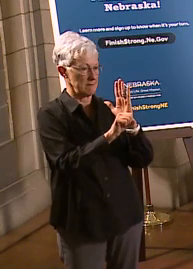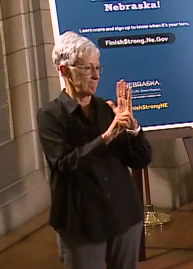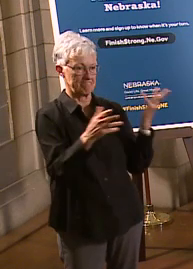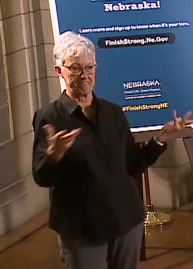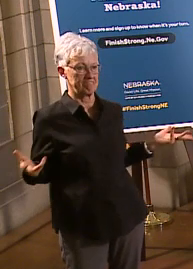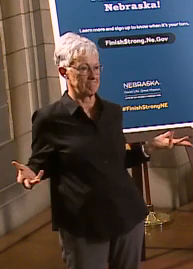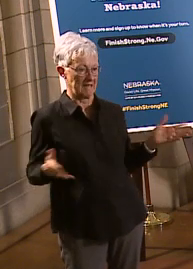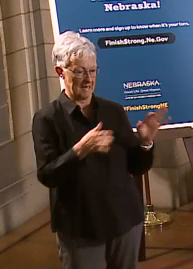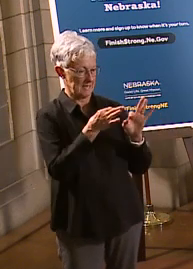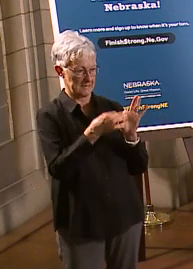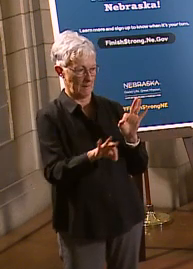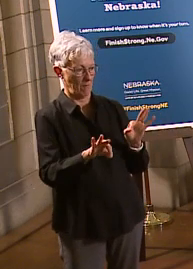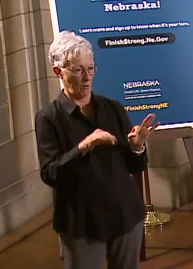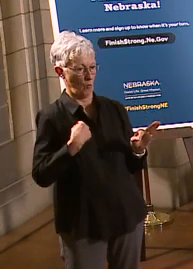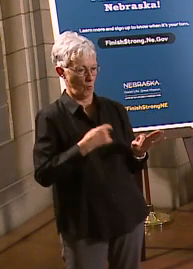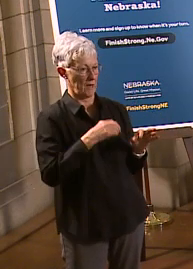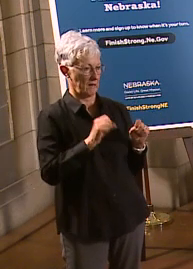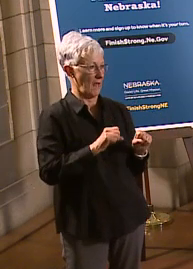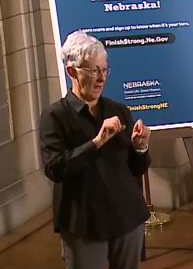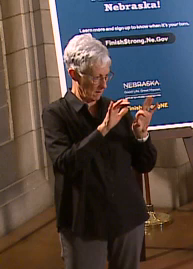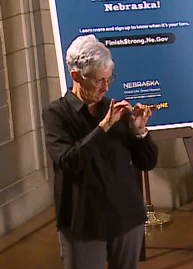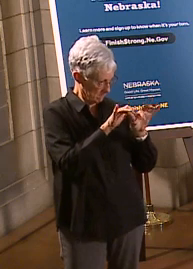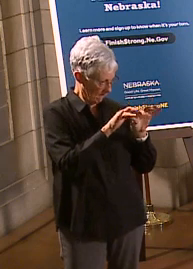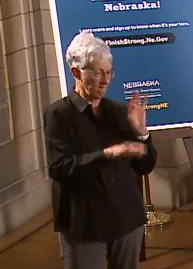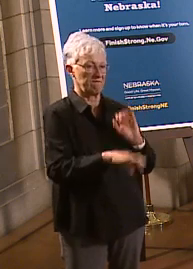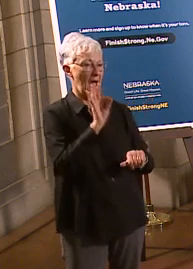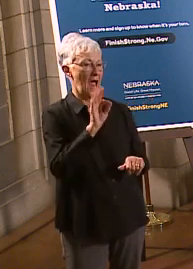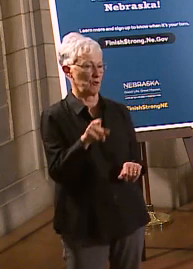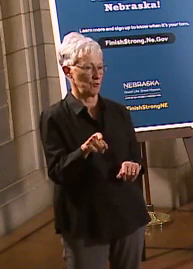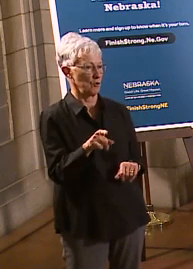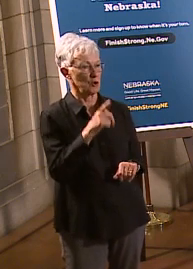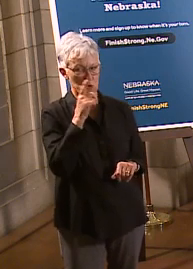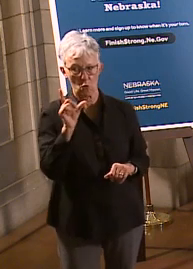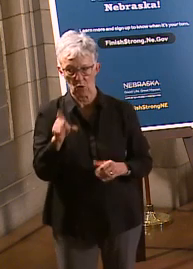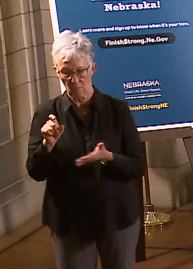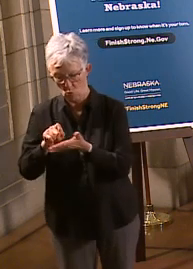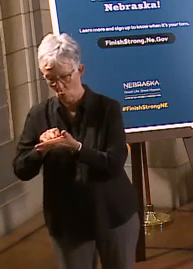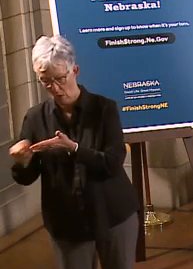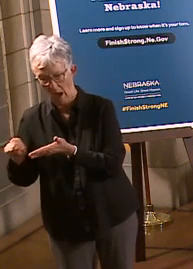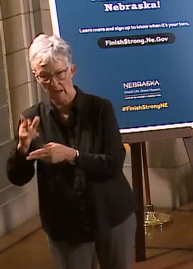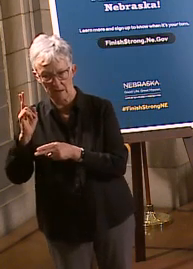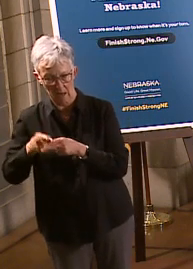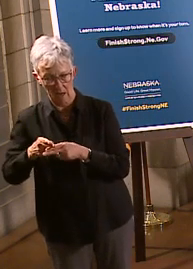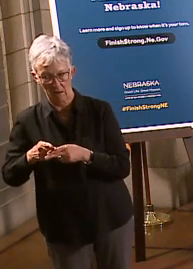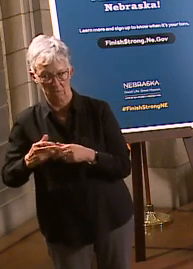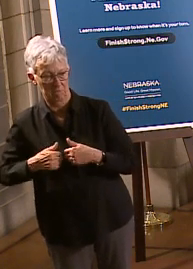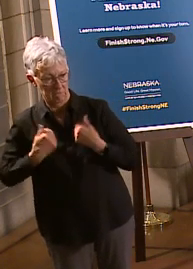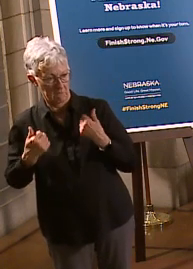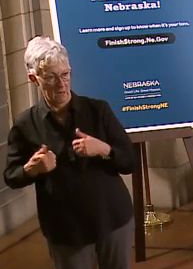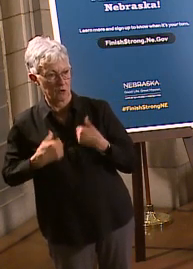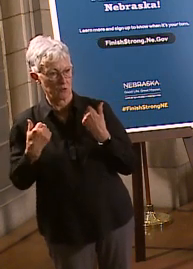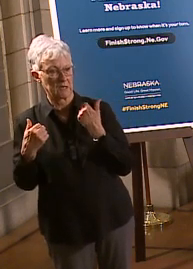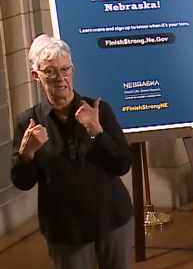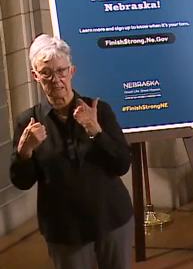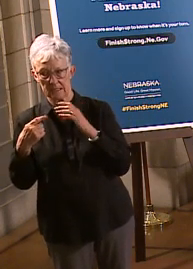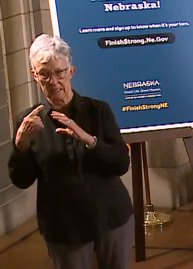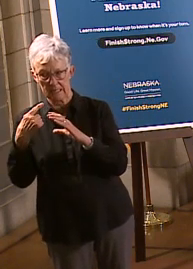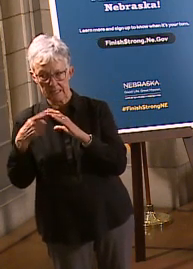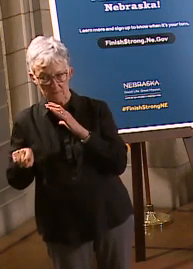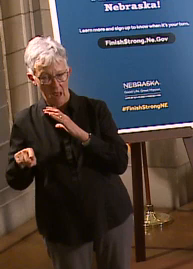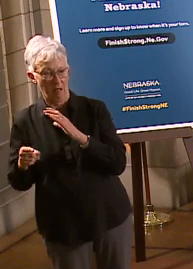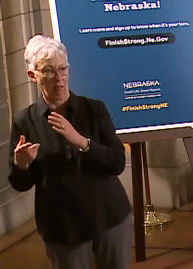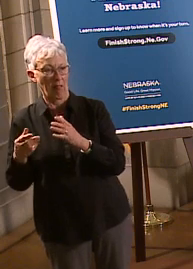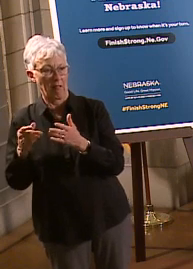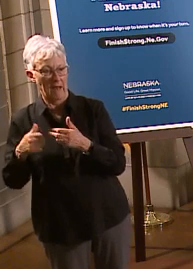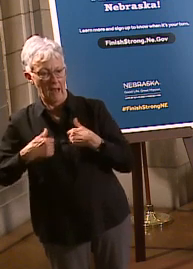to look you up, and we don't have to have you sit and write down your name and address and email address and phone number again. So while